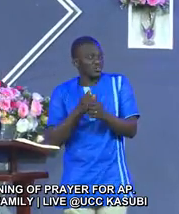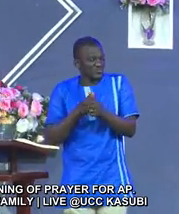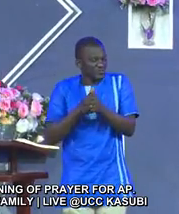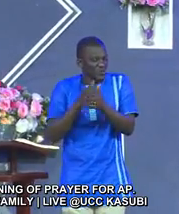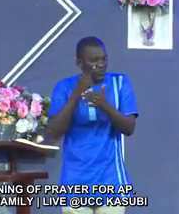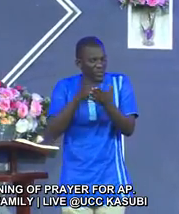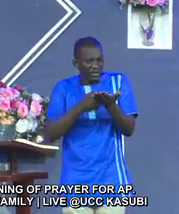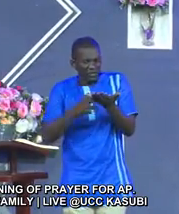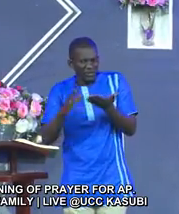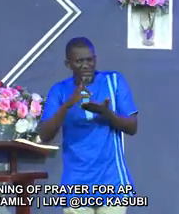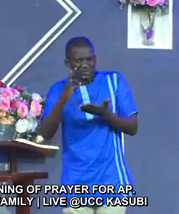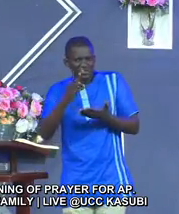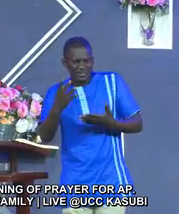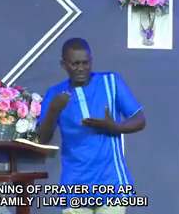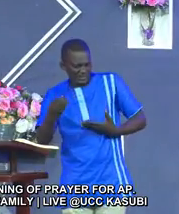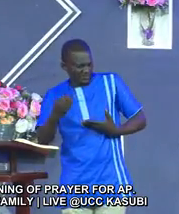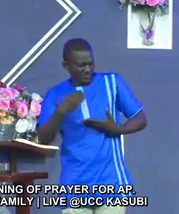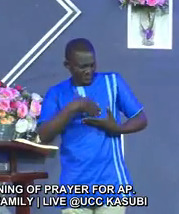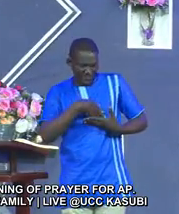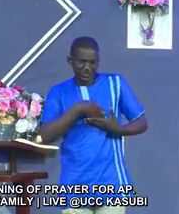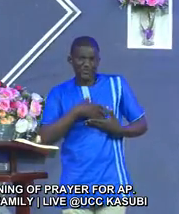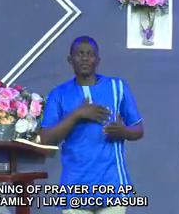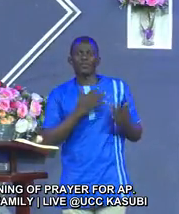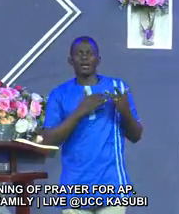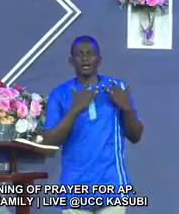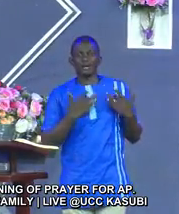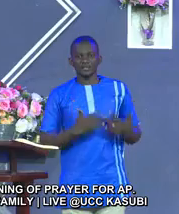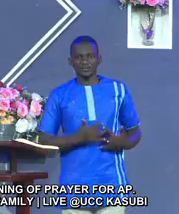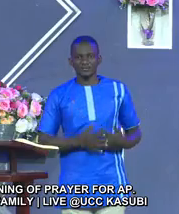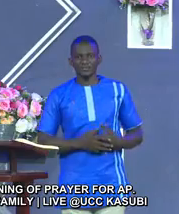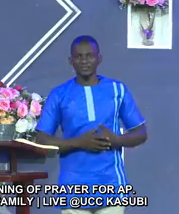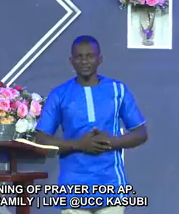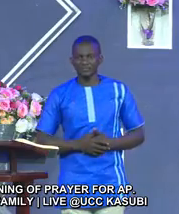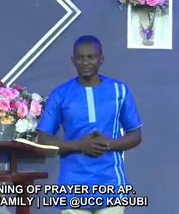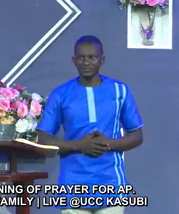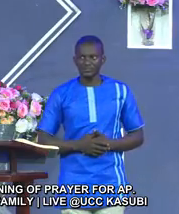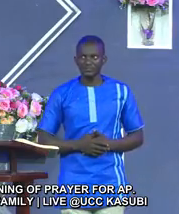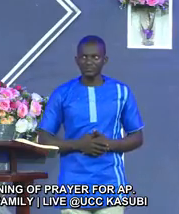I like to follow what the Spirit deposits in my heart.